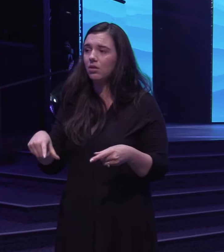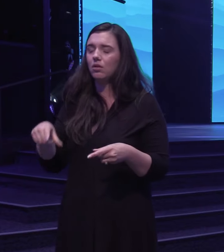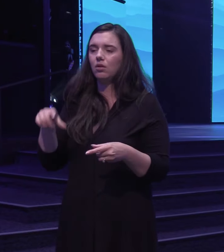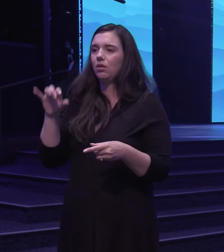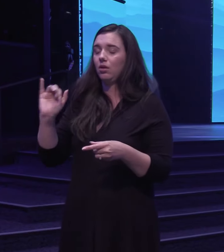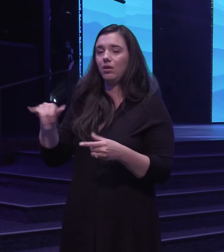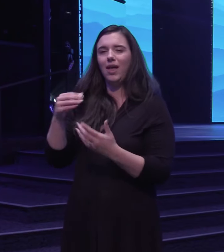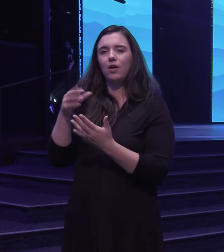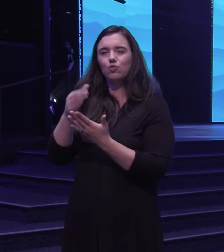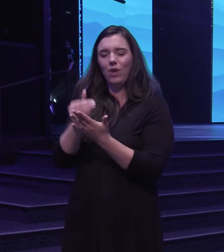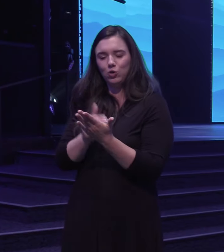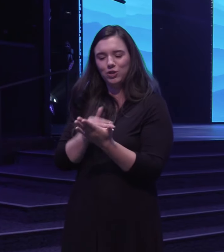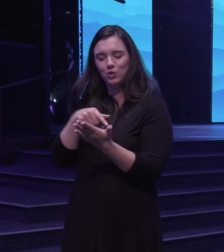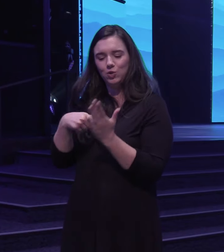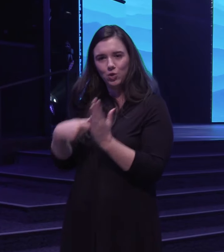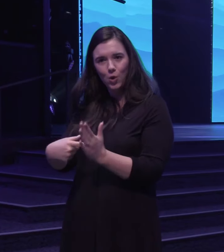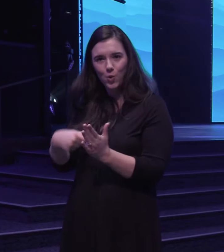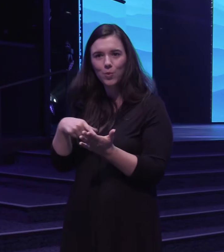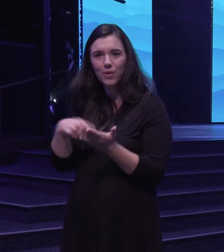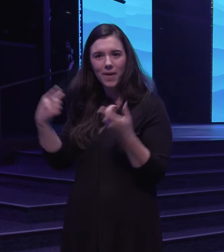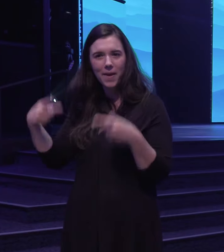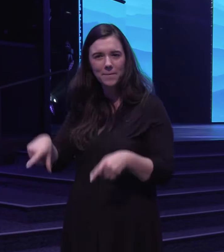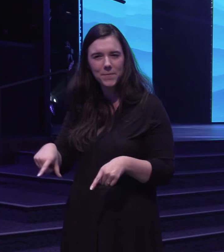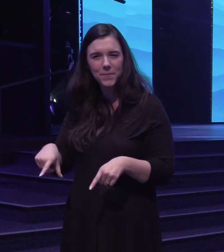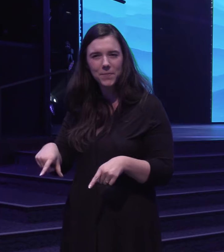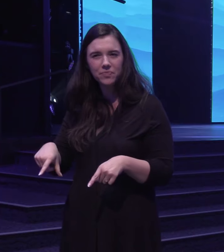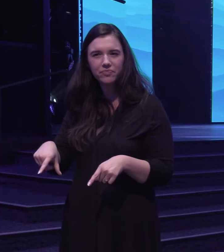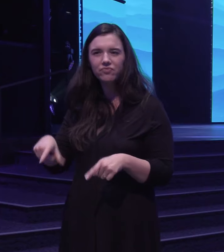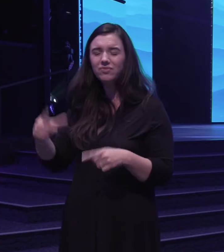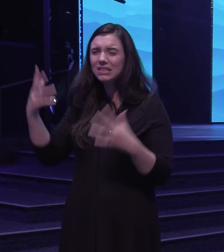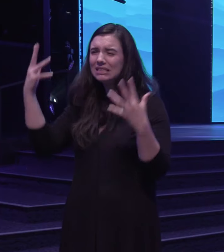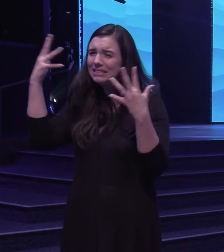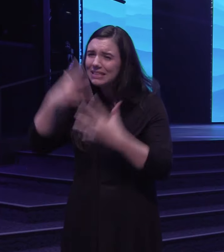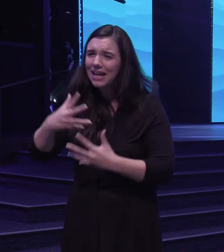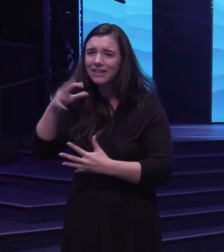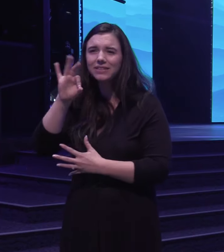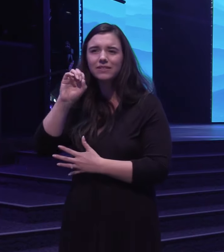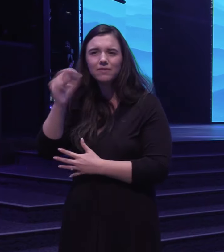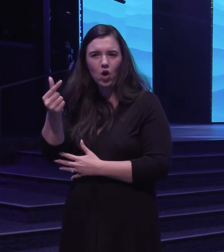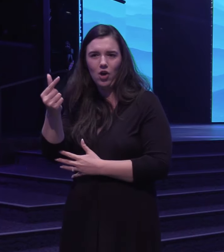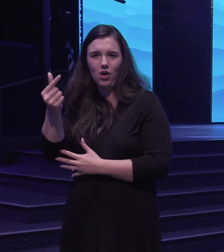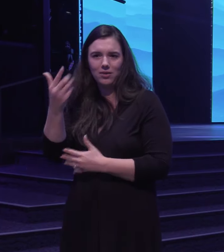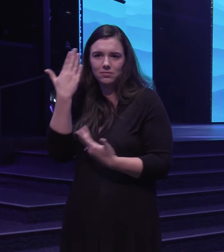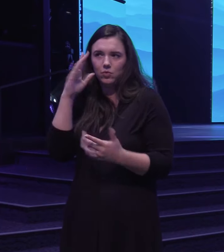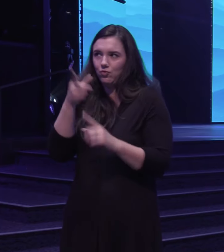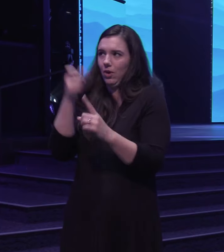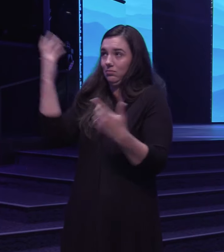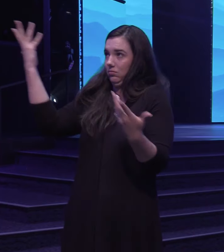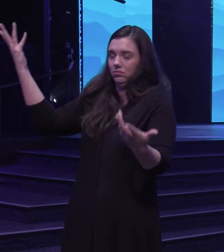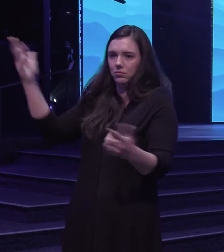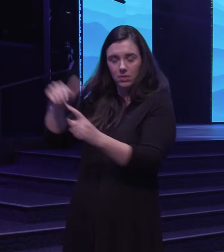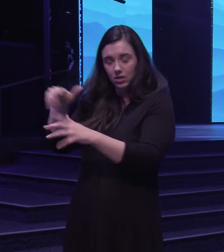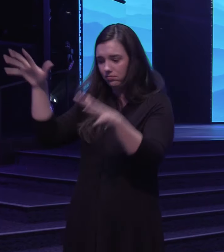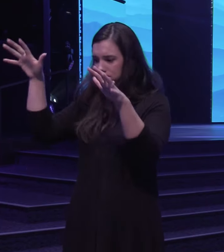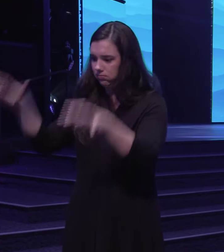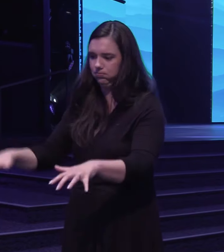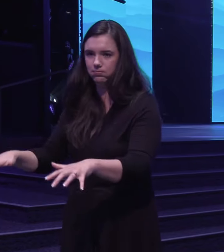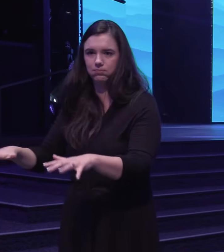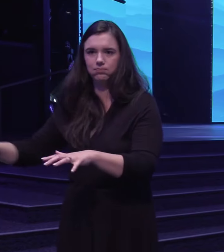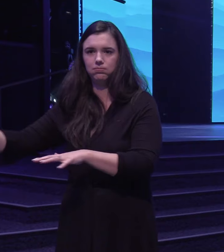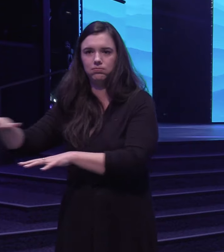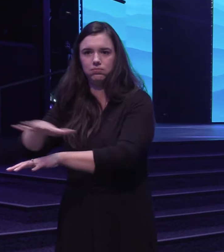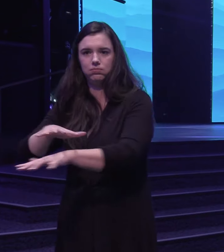meteorological records demonstrate that a dense, mysterious fog fell in the area, stayed